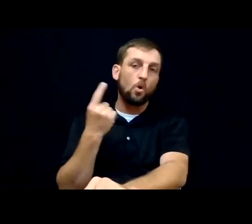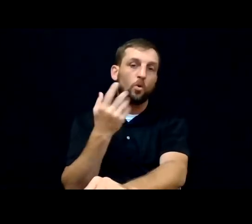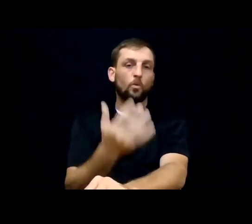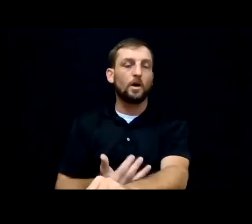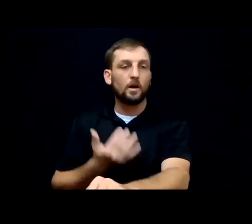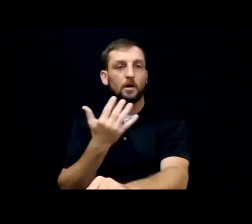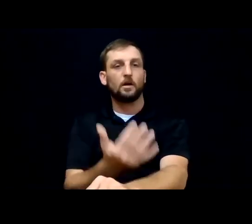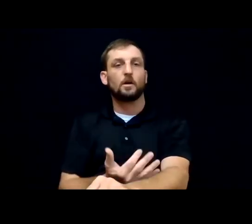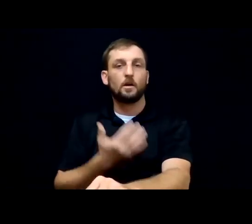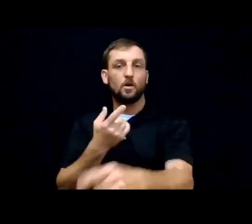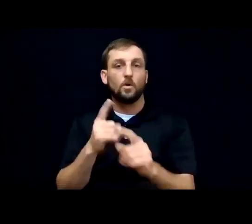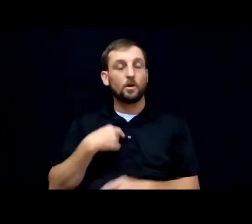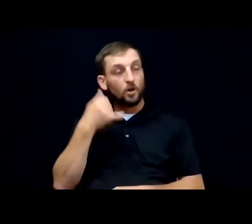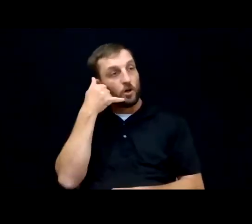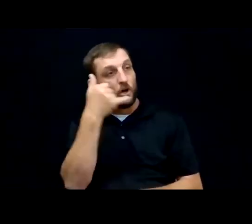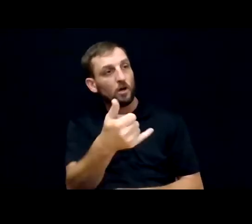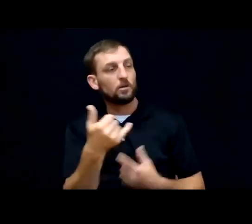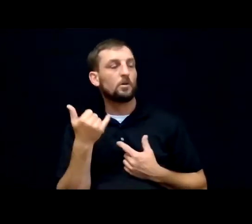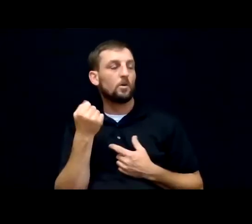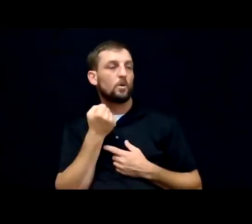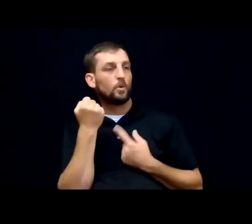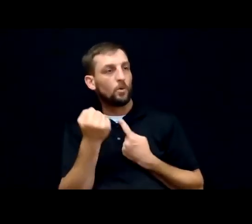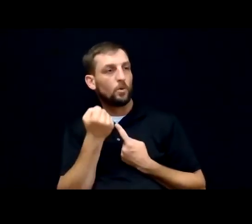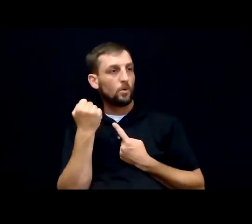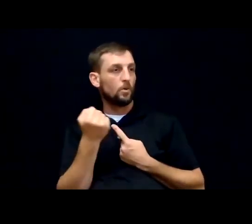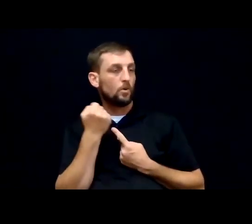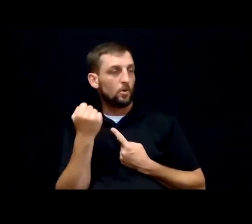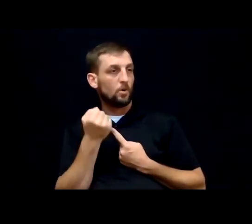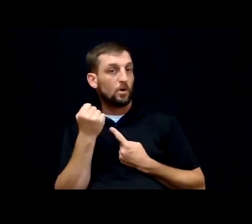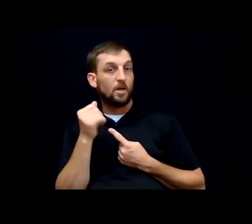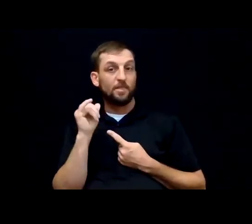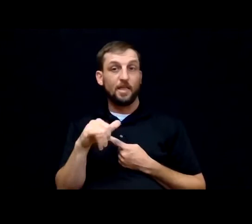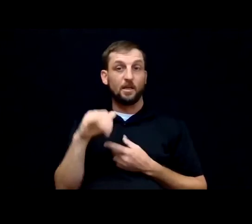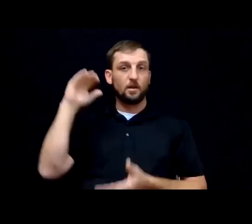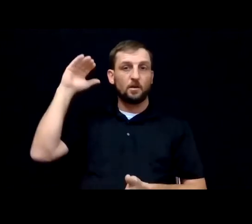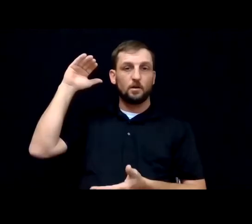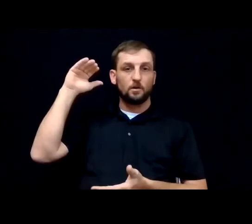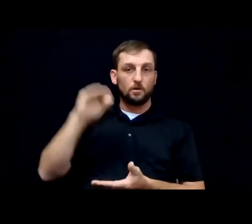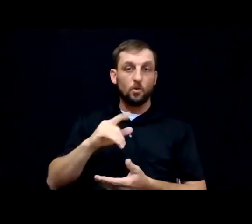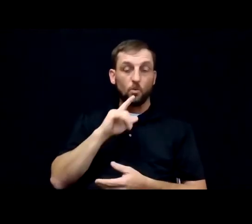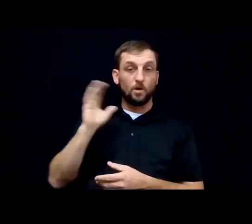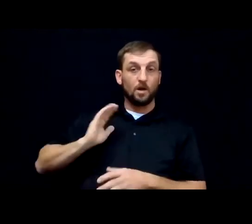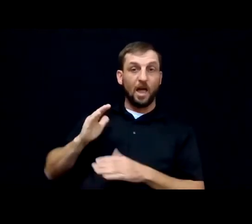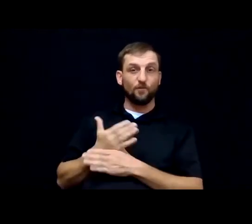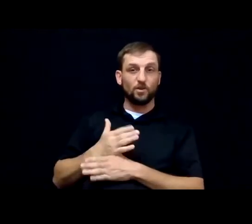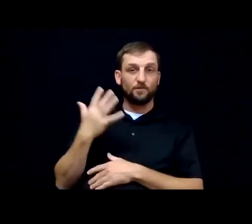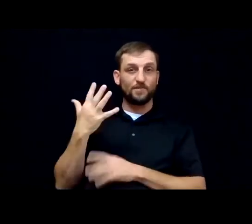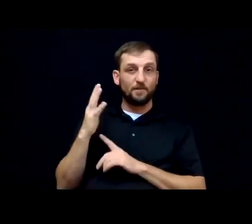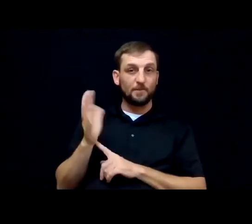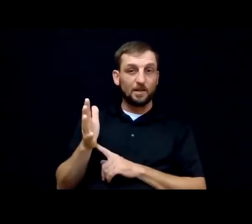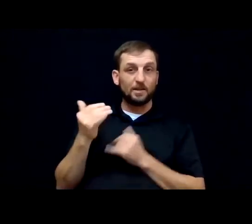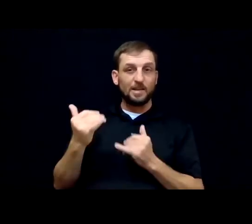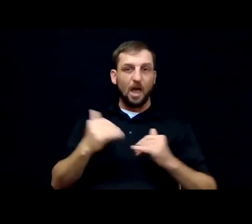my trips. So we've reduced that number from an average of 5 minutes to under 1